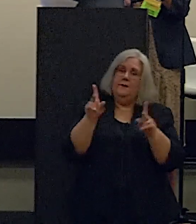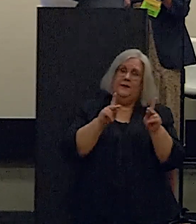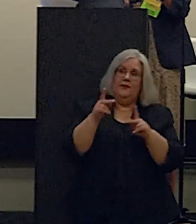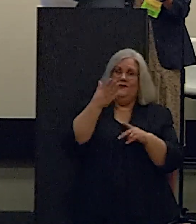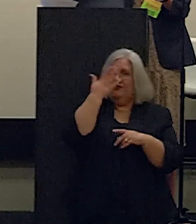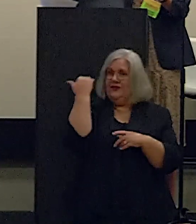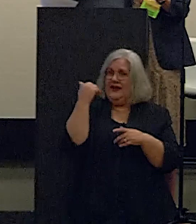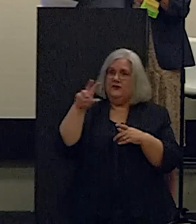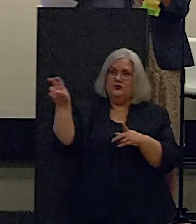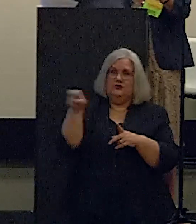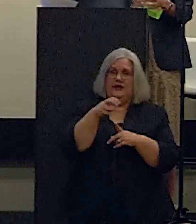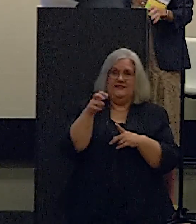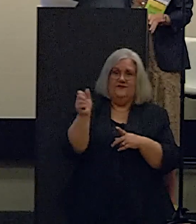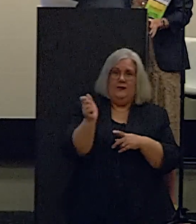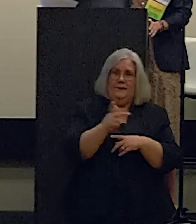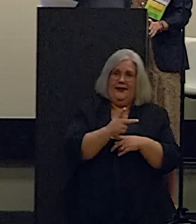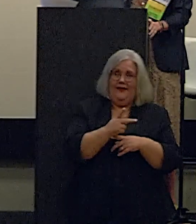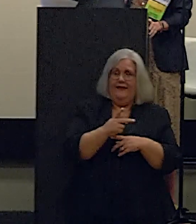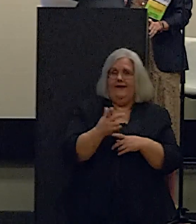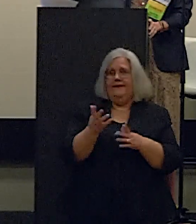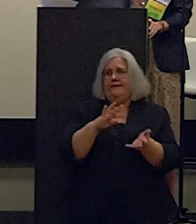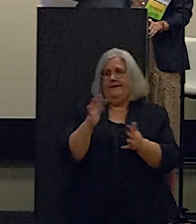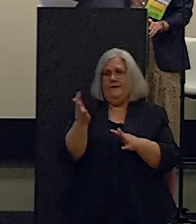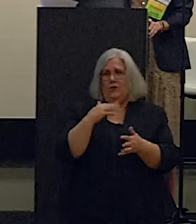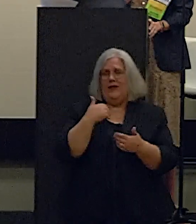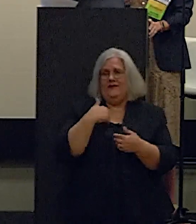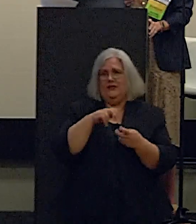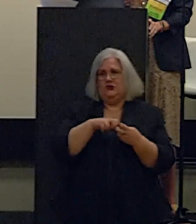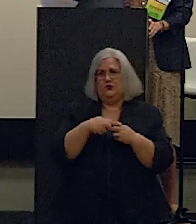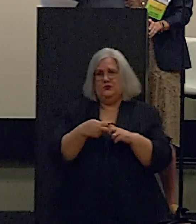transfer back. So we've got issues with that too.